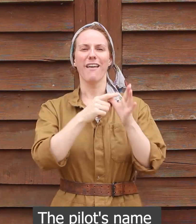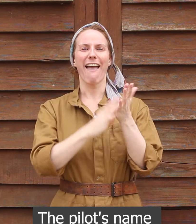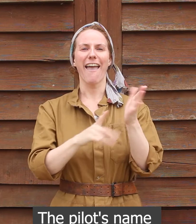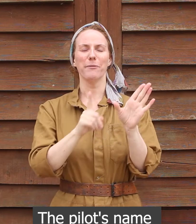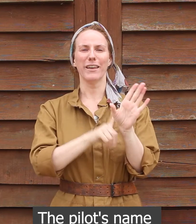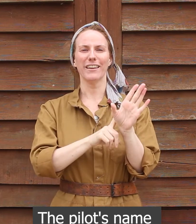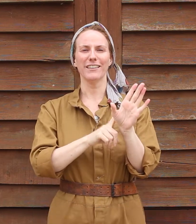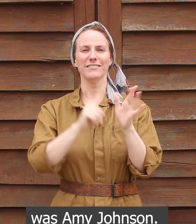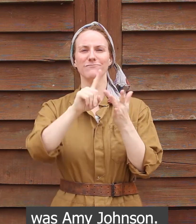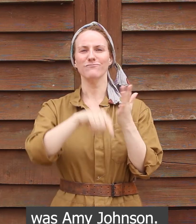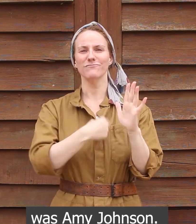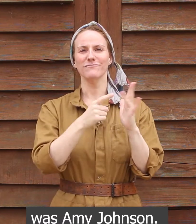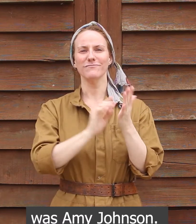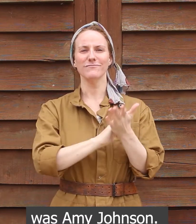was Amy Johnson.